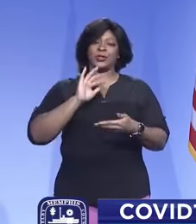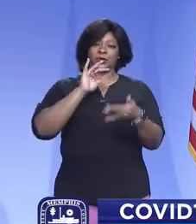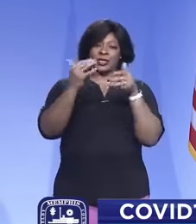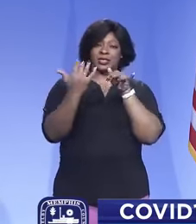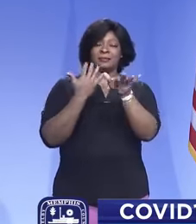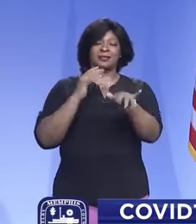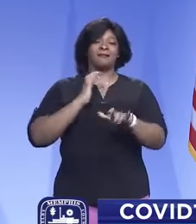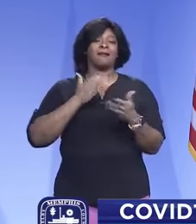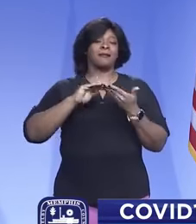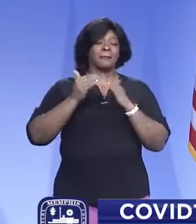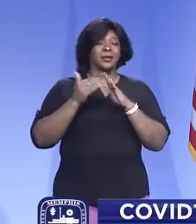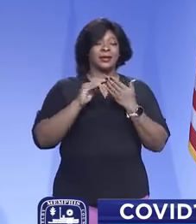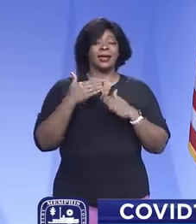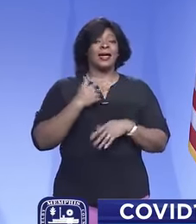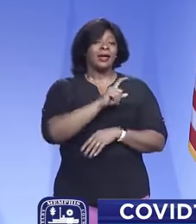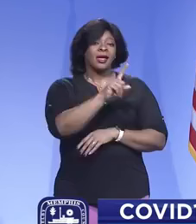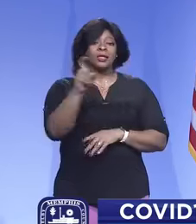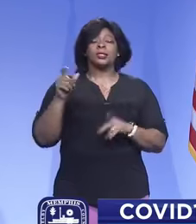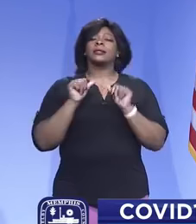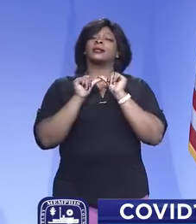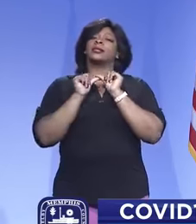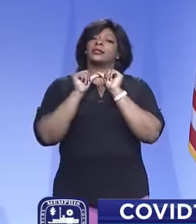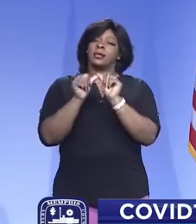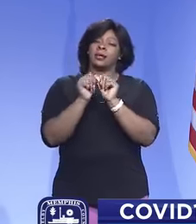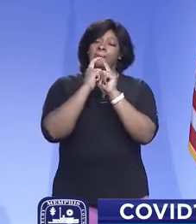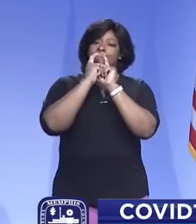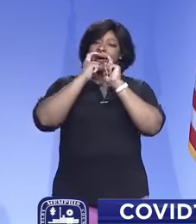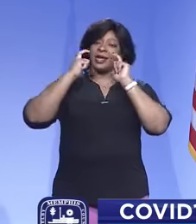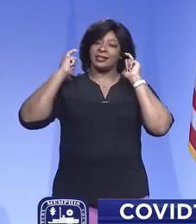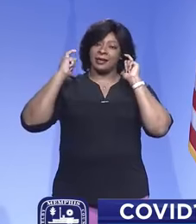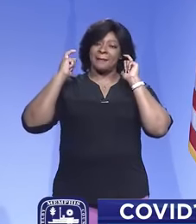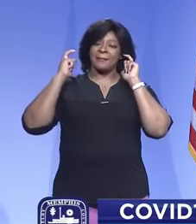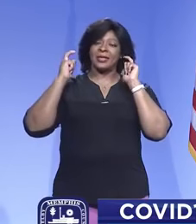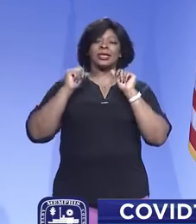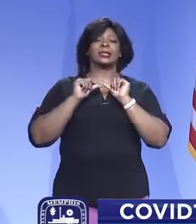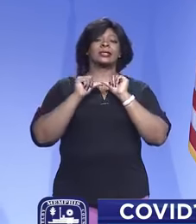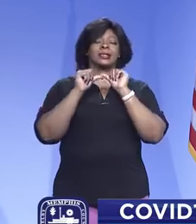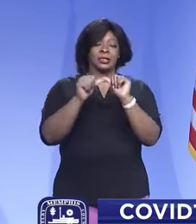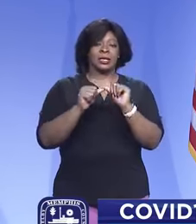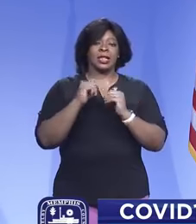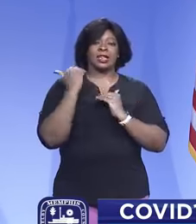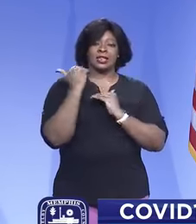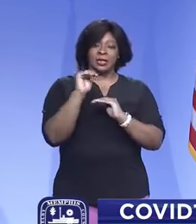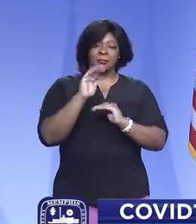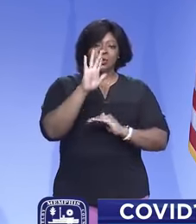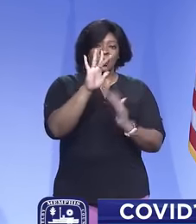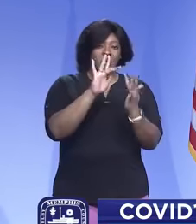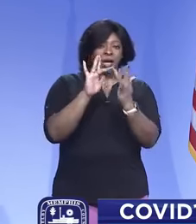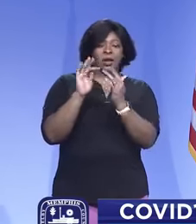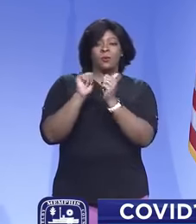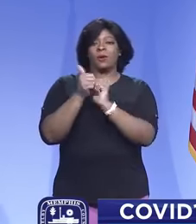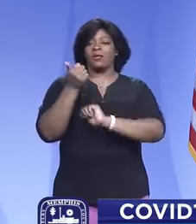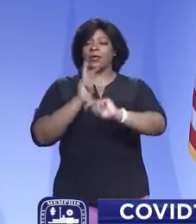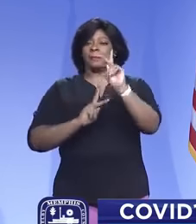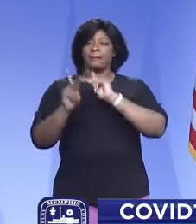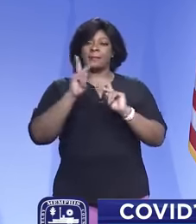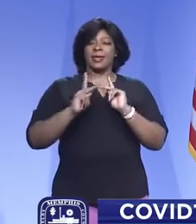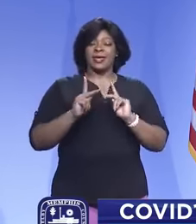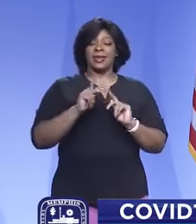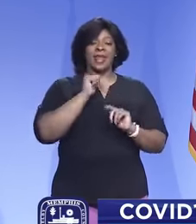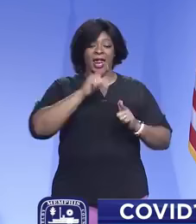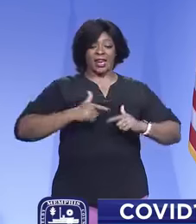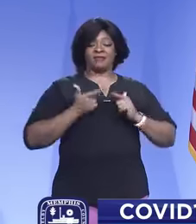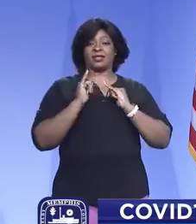in our community, so I ask you to continue to mask up, continue to limit your contact with people outside of your